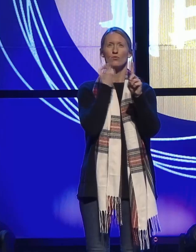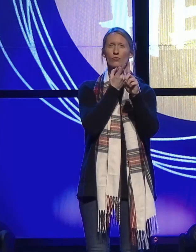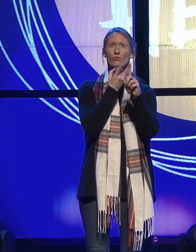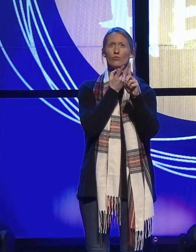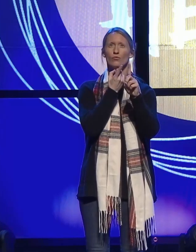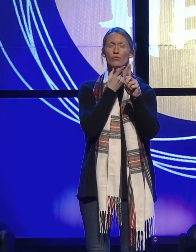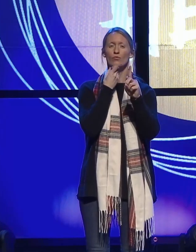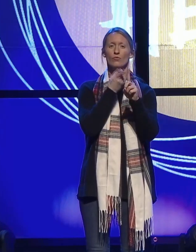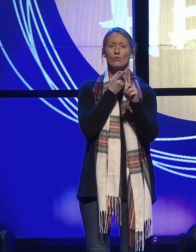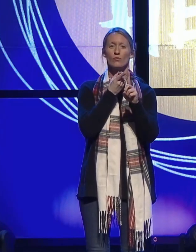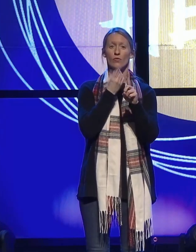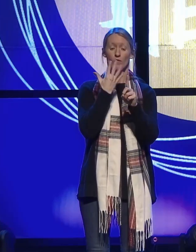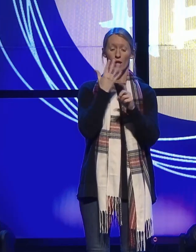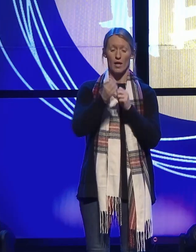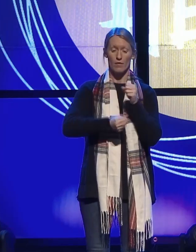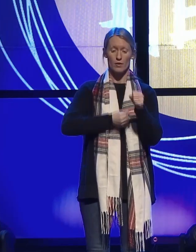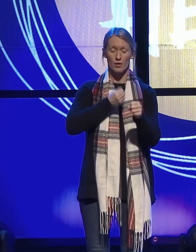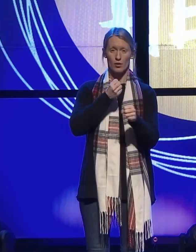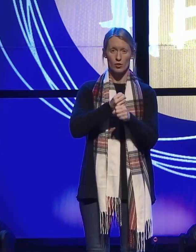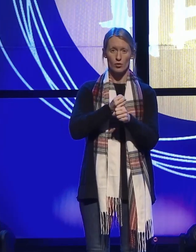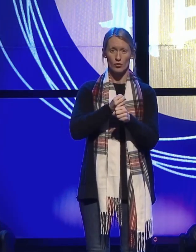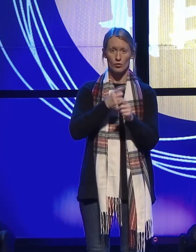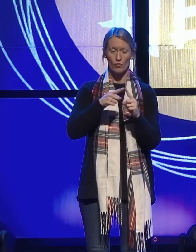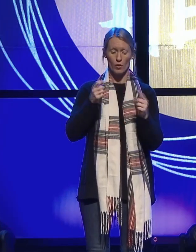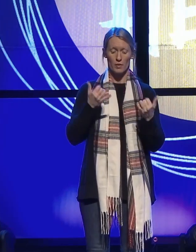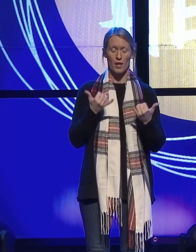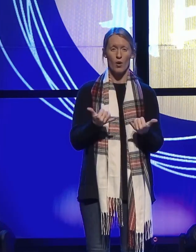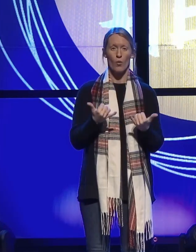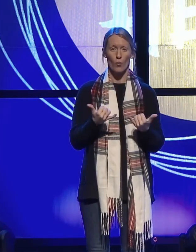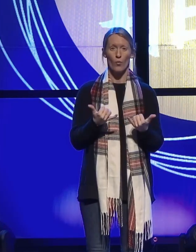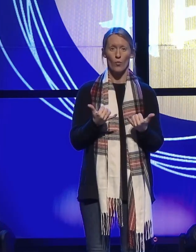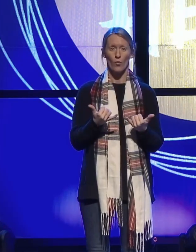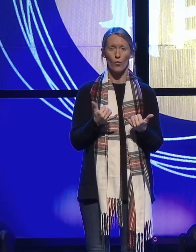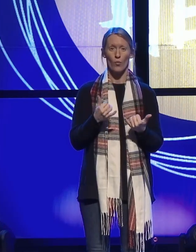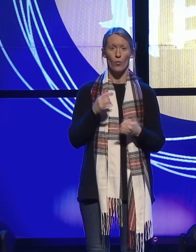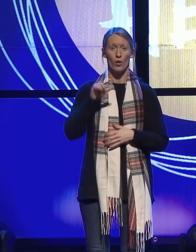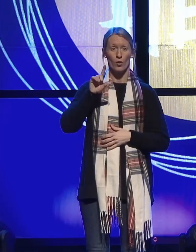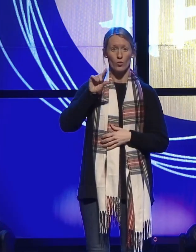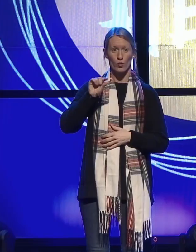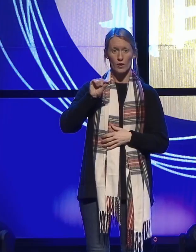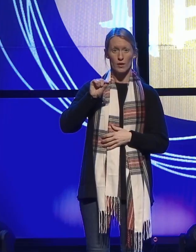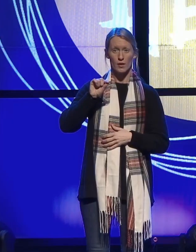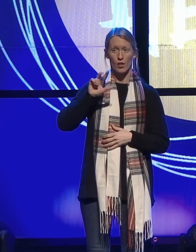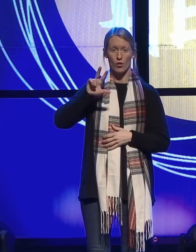now. Just dream about 5 years from now, 2030.